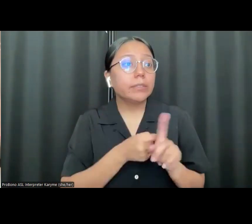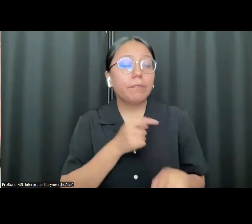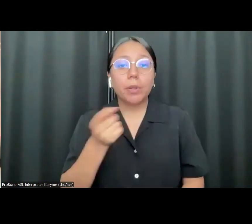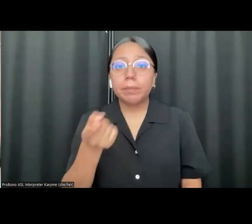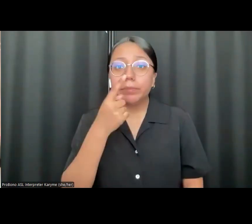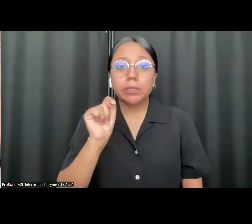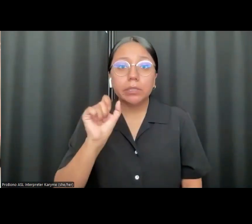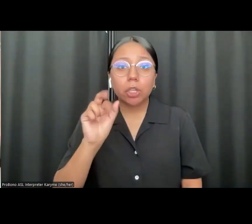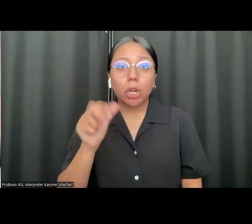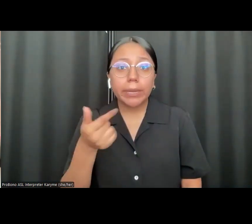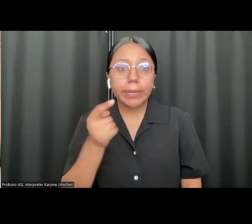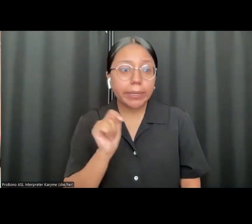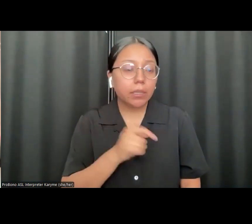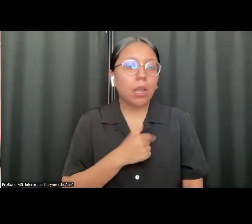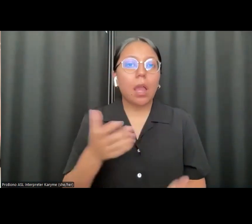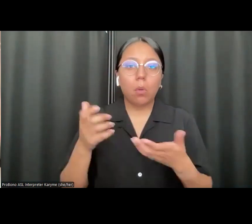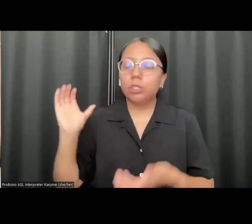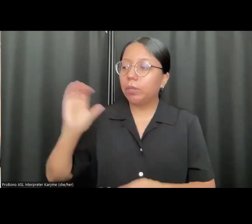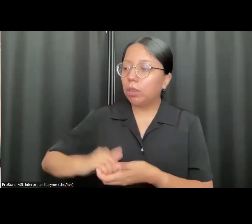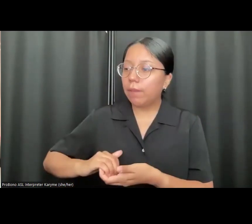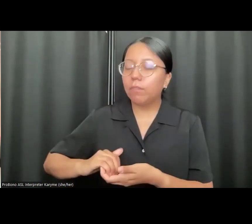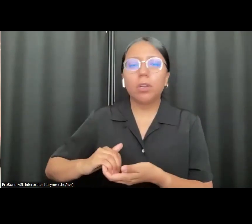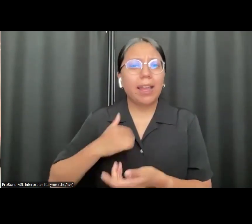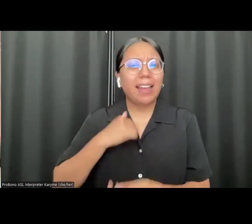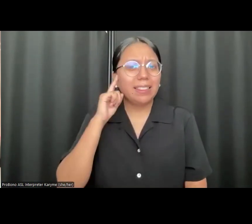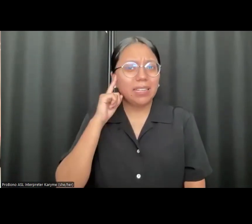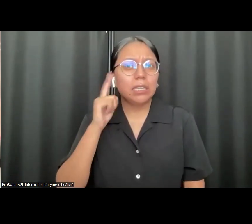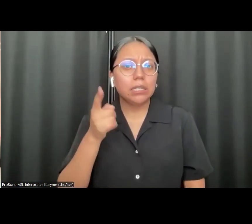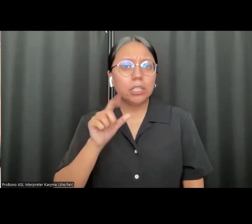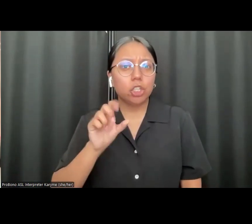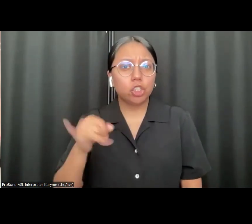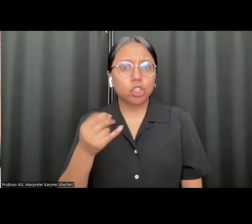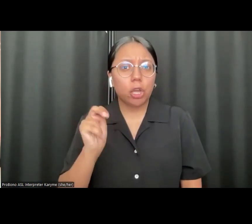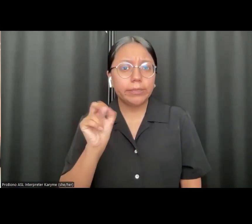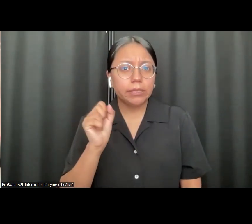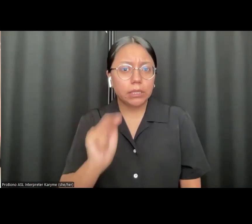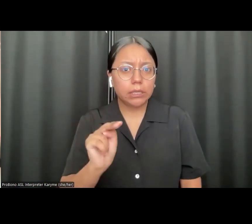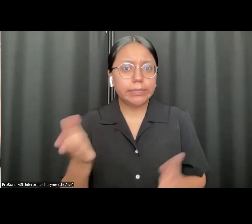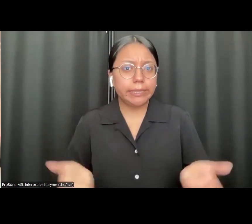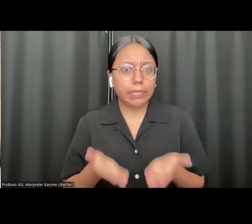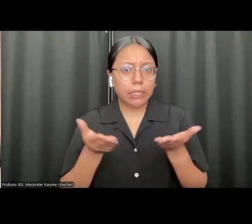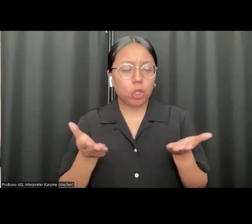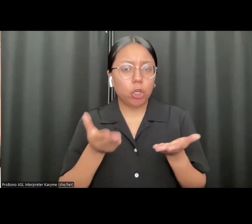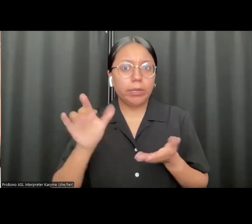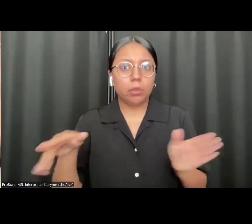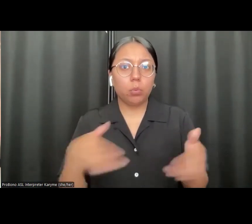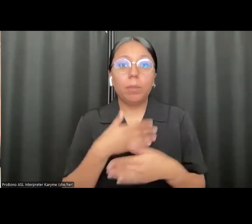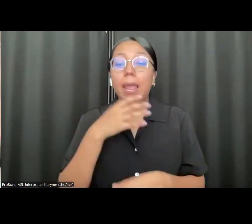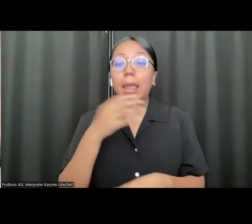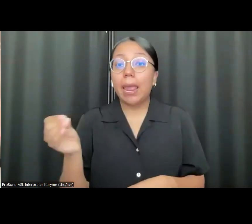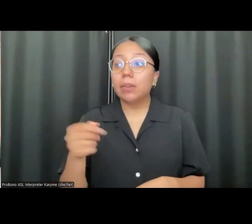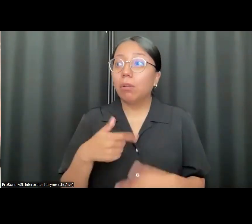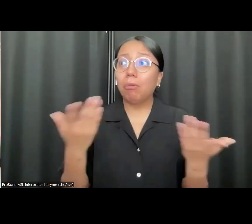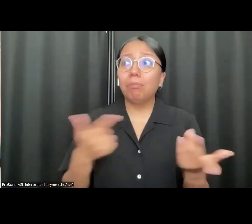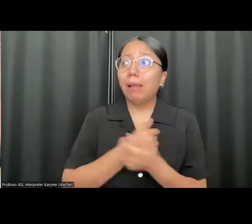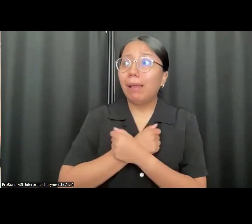White Johnson, who I think is actually in the room, where I just reached out to her and was just like, hey, I love your work. Can we put up your